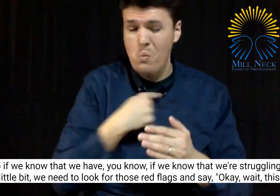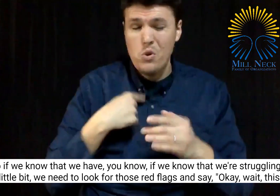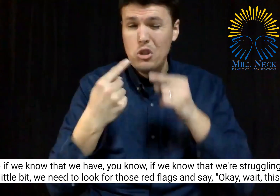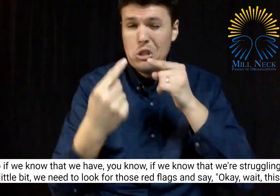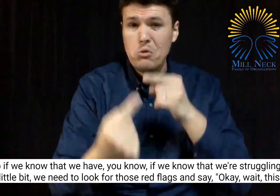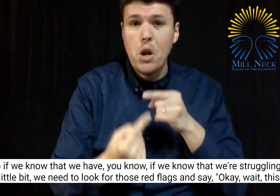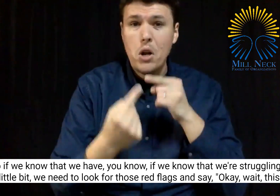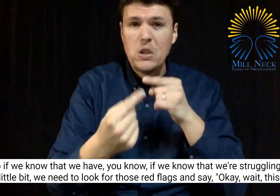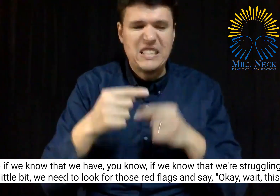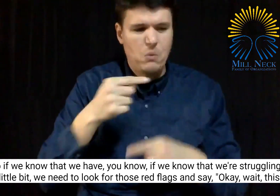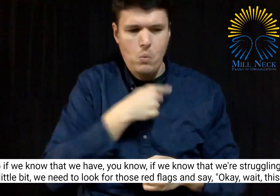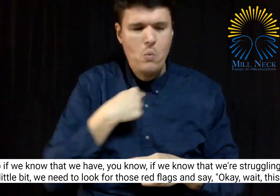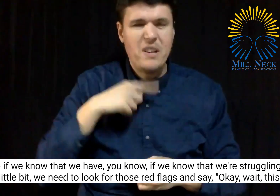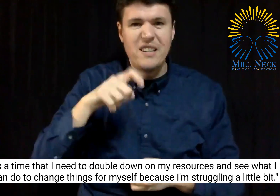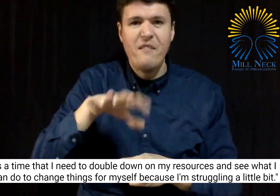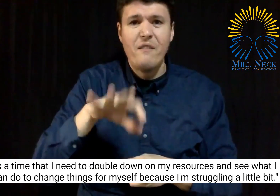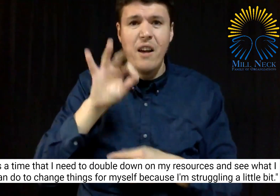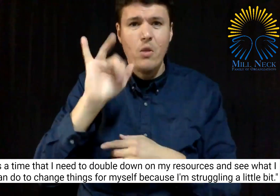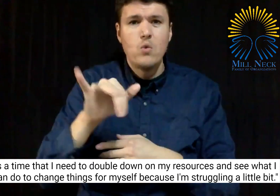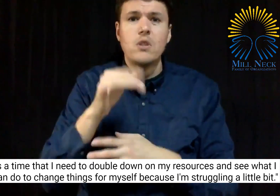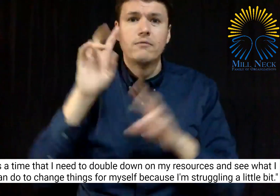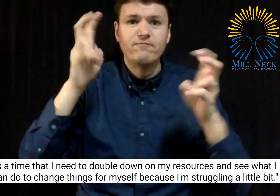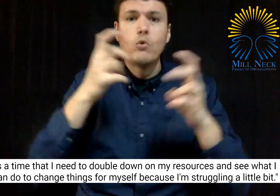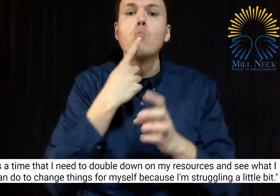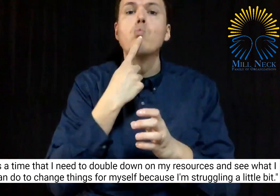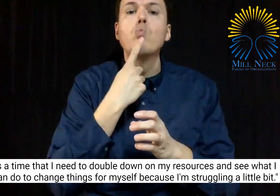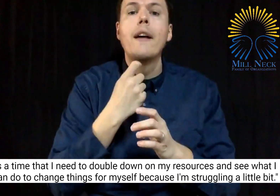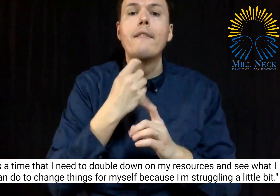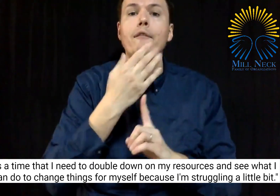those red flags and say, okay, wait, this is a time that I need to double down on my resources and